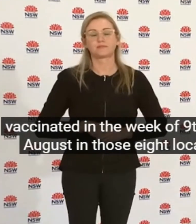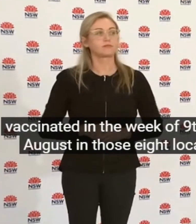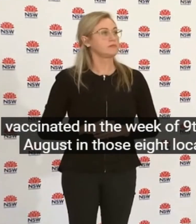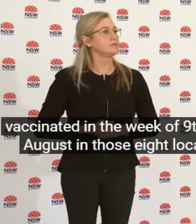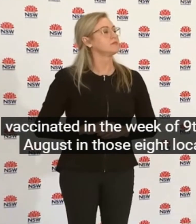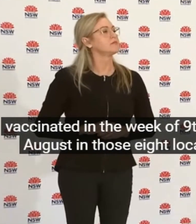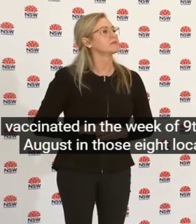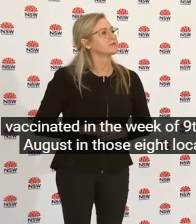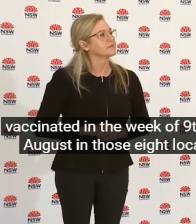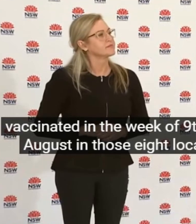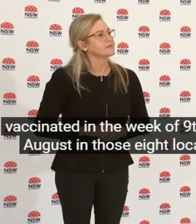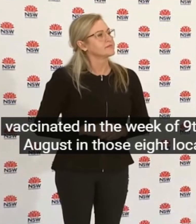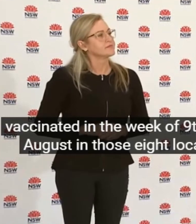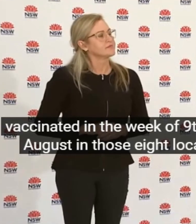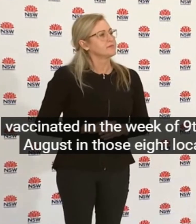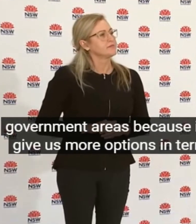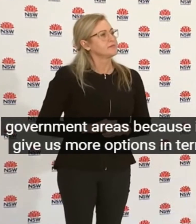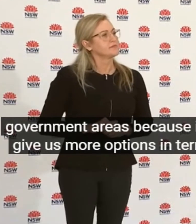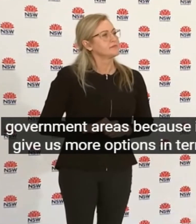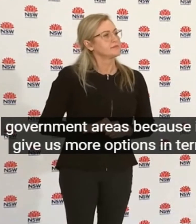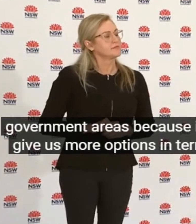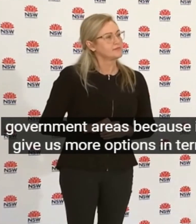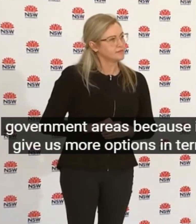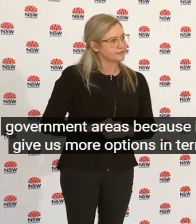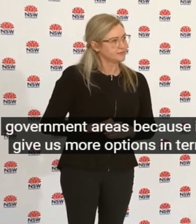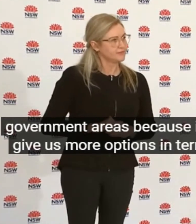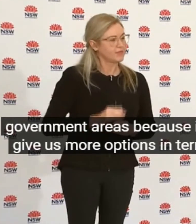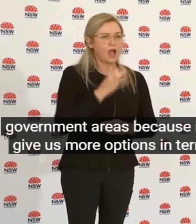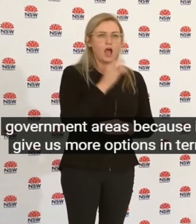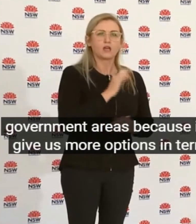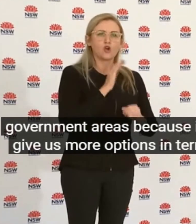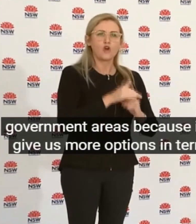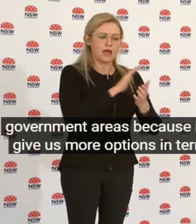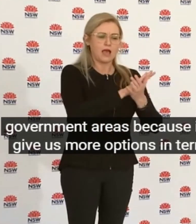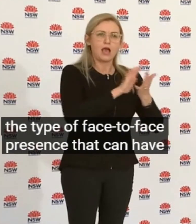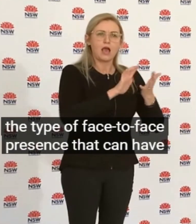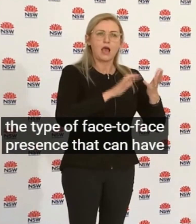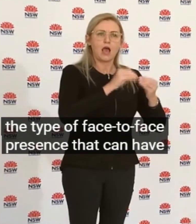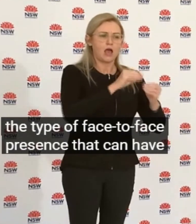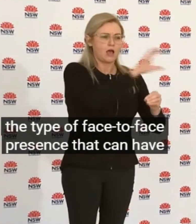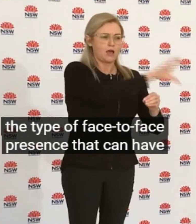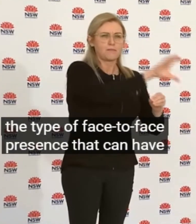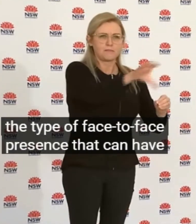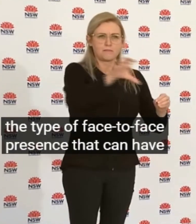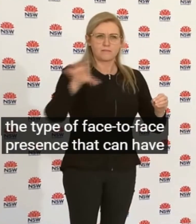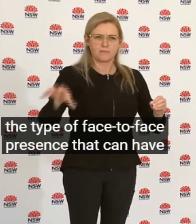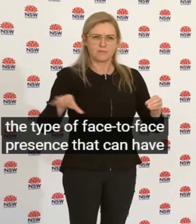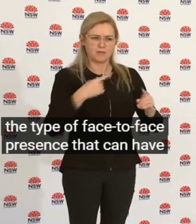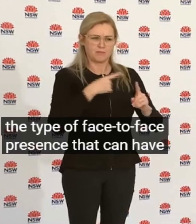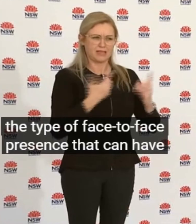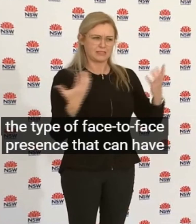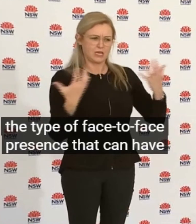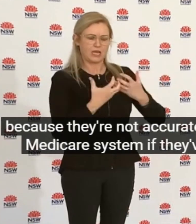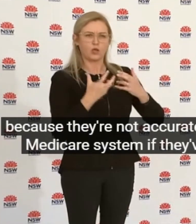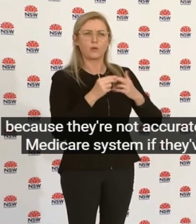state's hubs talking to Medicare? Increasingly people have to chase their vaccination records because they're not accurate on the Medicare system if they've